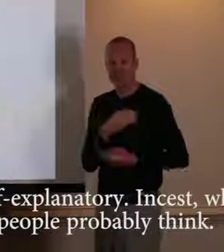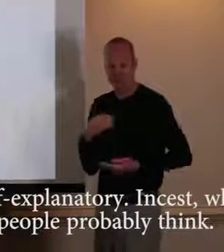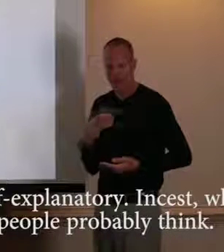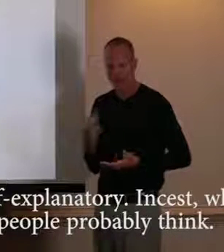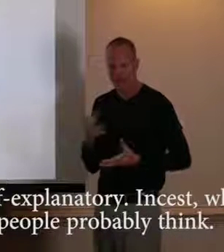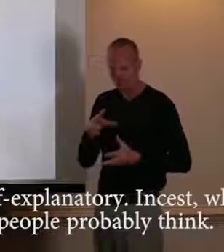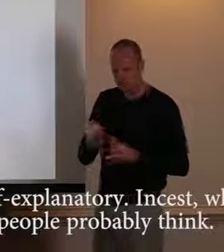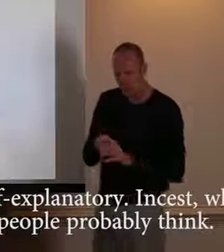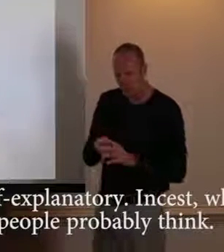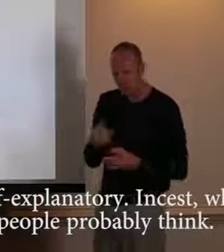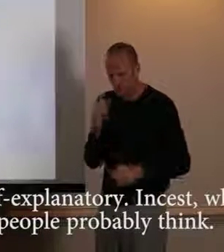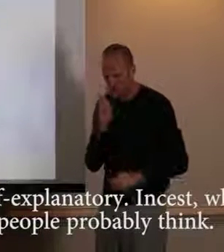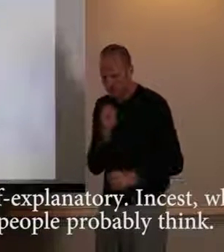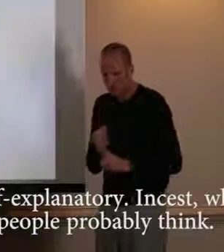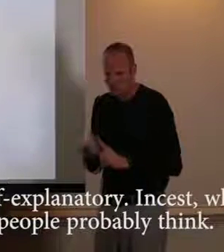common than people probably think.